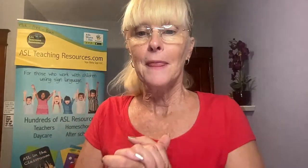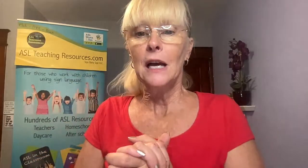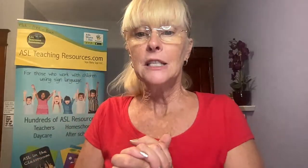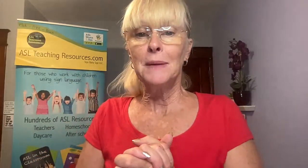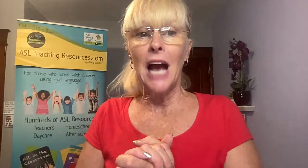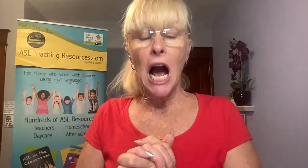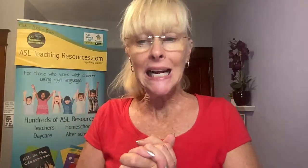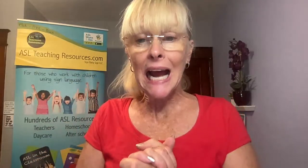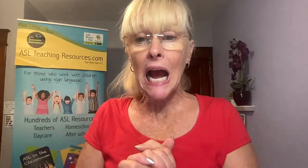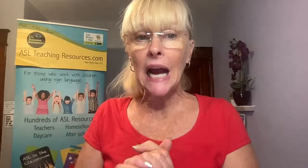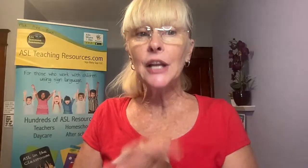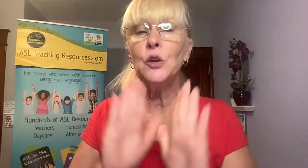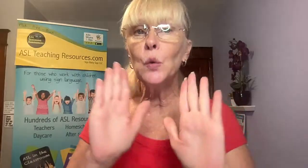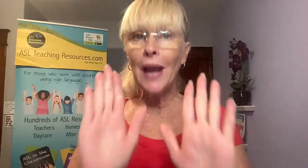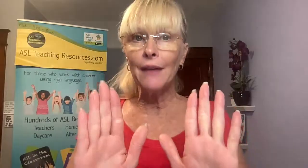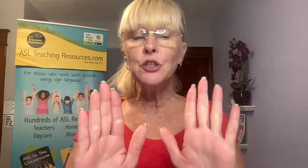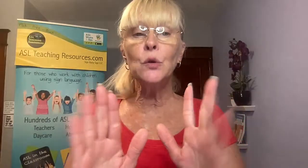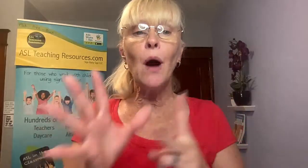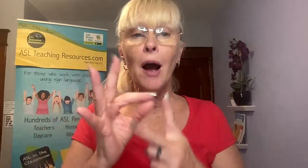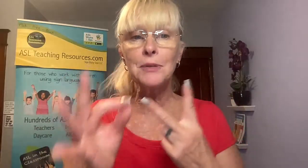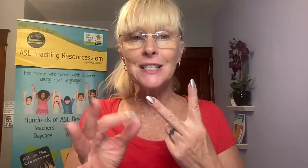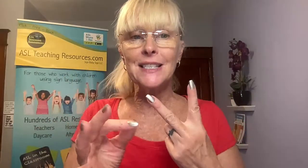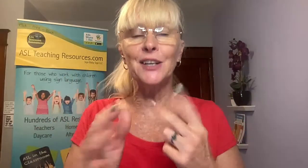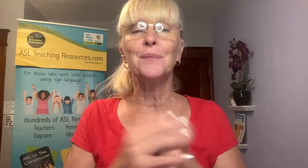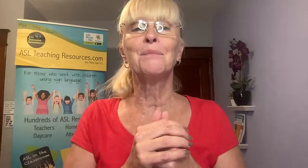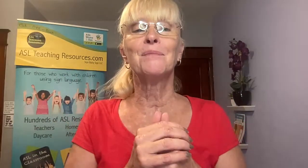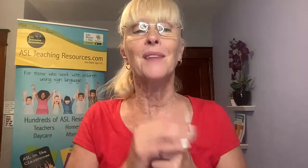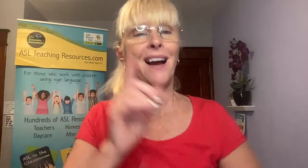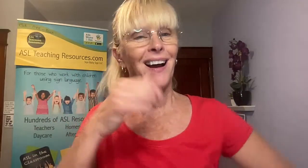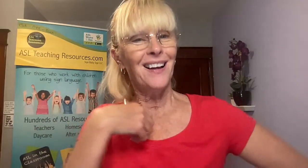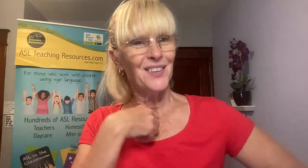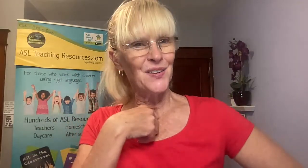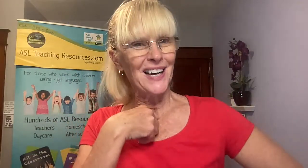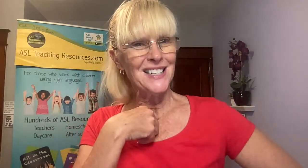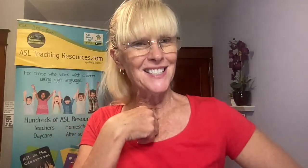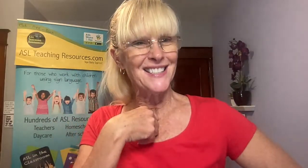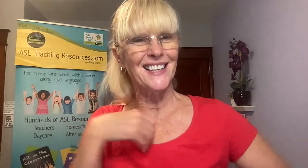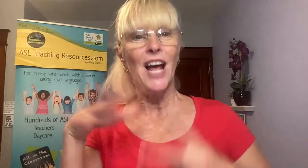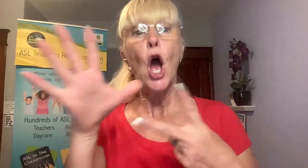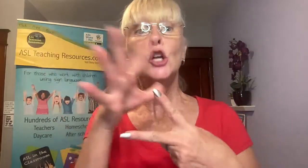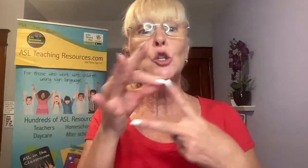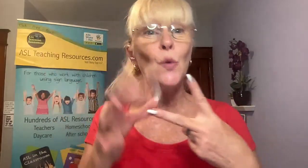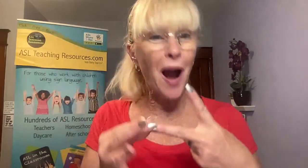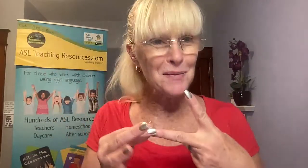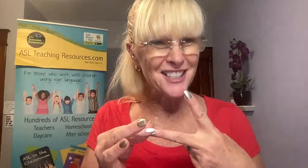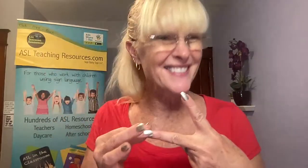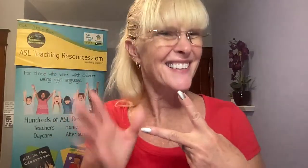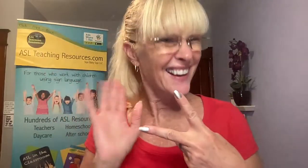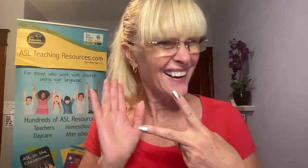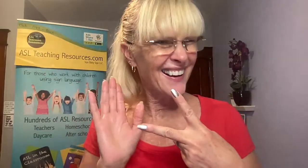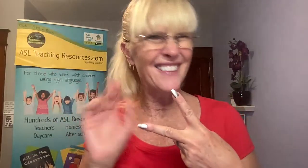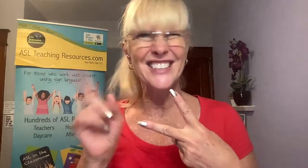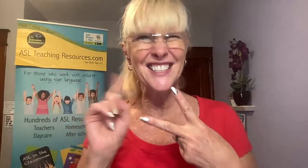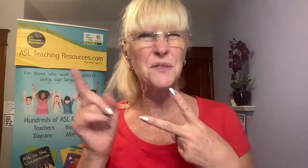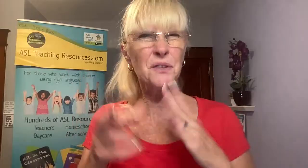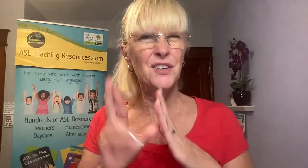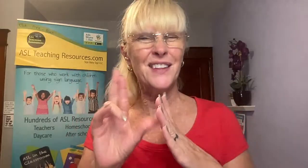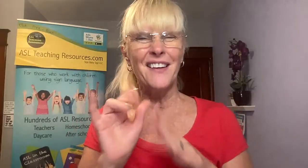To be unkind, you have two options here. Look what I just did. Two options. We just reviewed that,